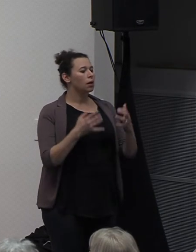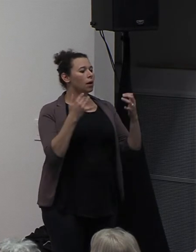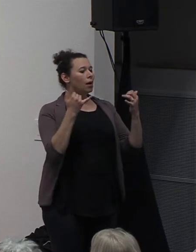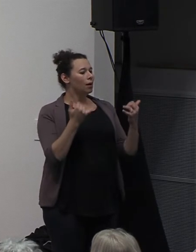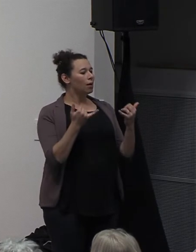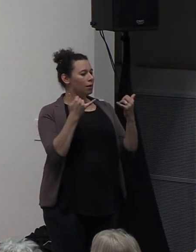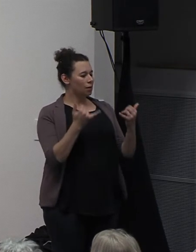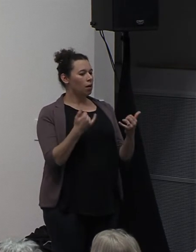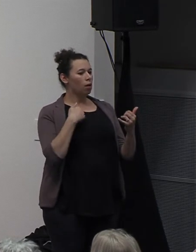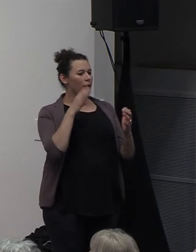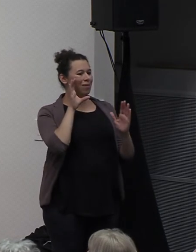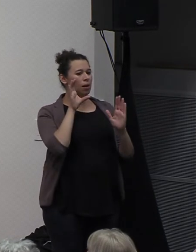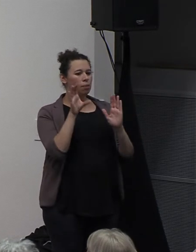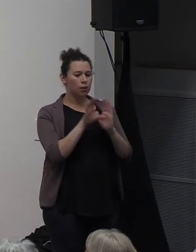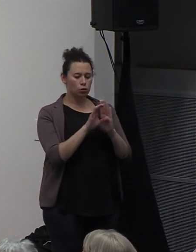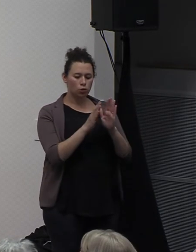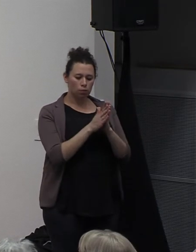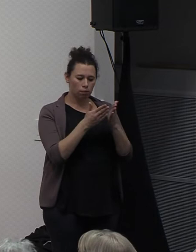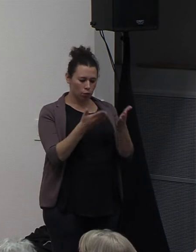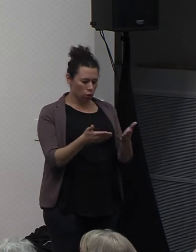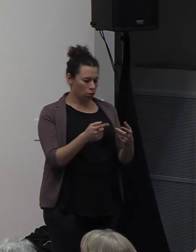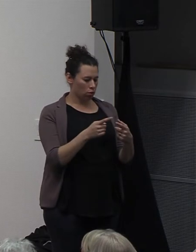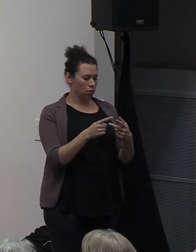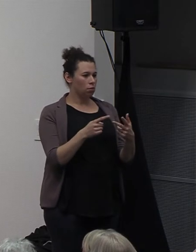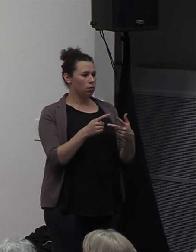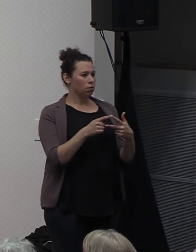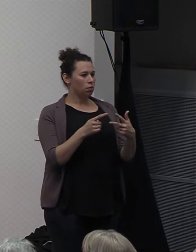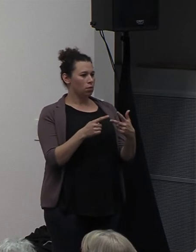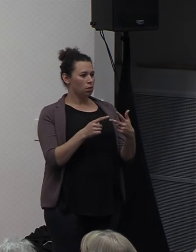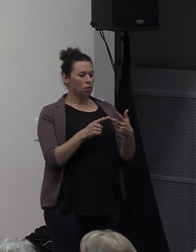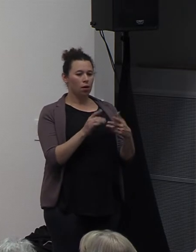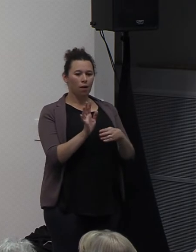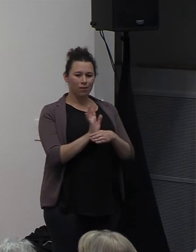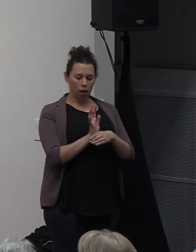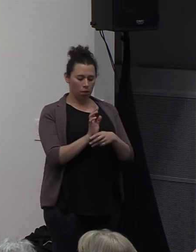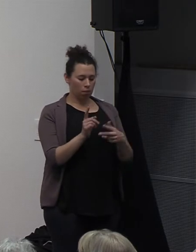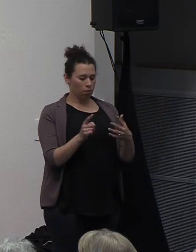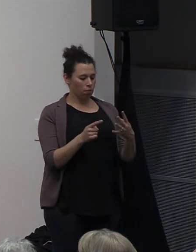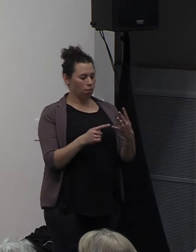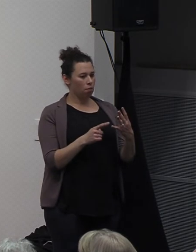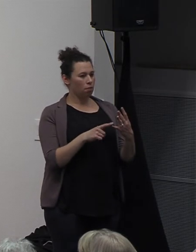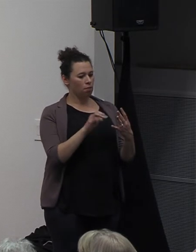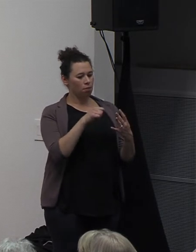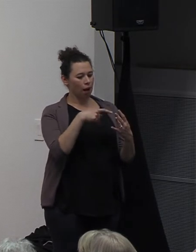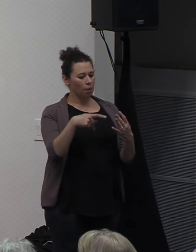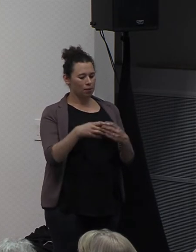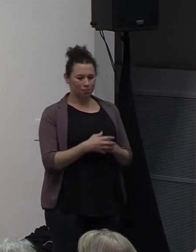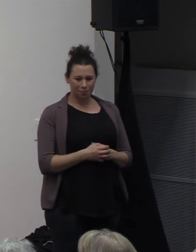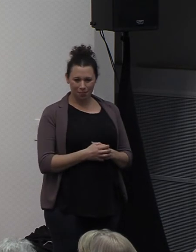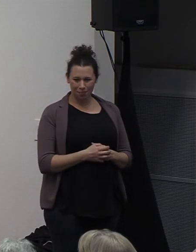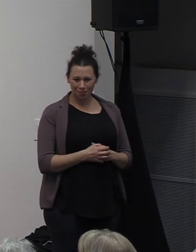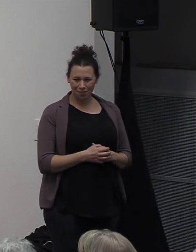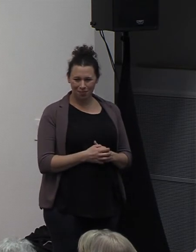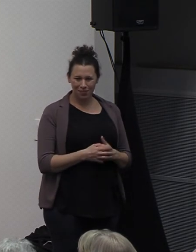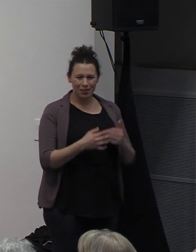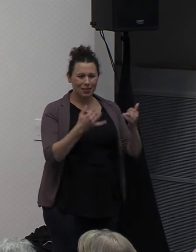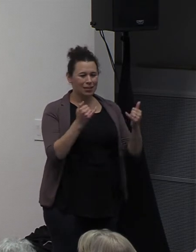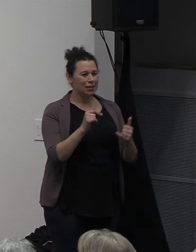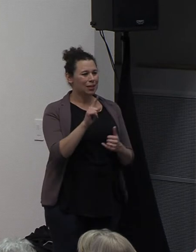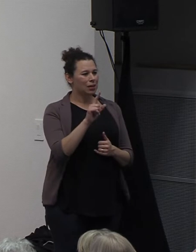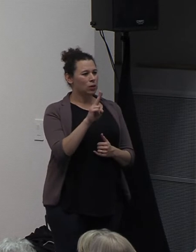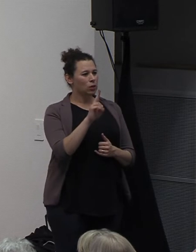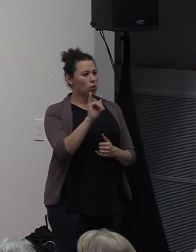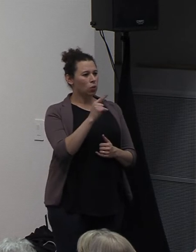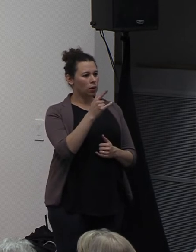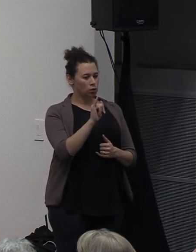a picture book, a documentary film, and an app. To date, Luigi has visited and photographed